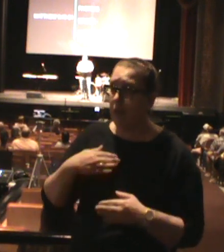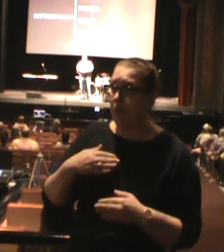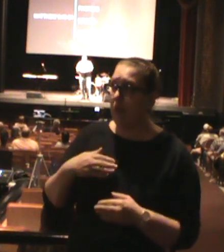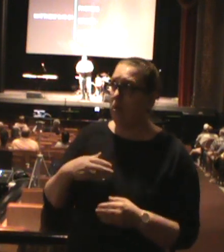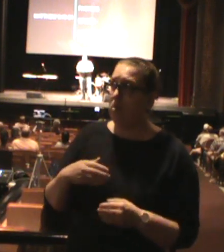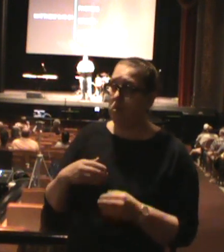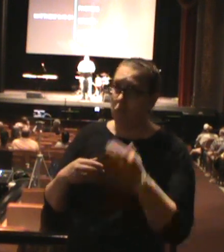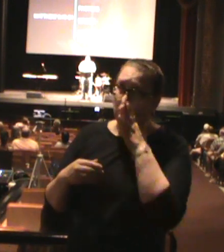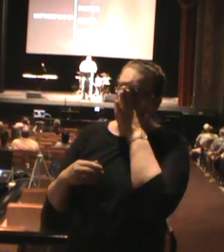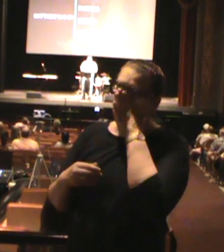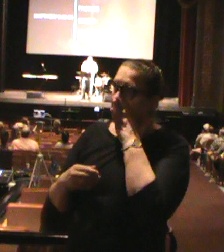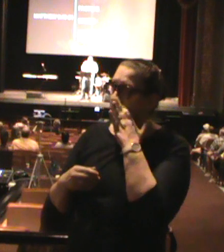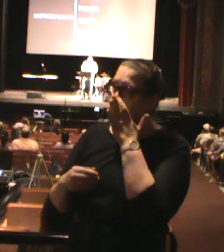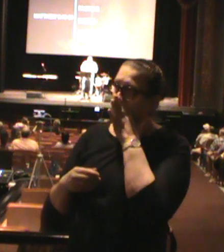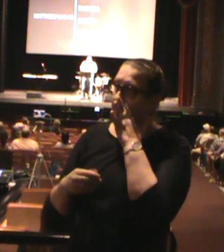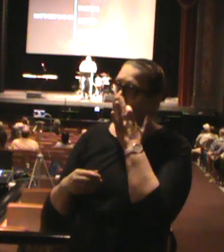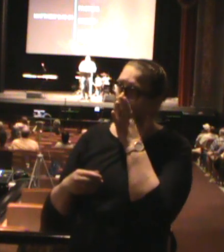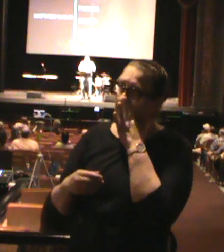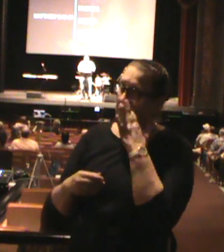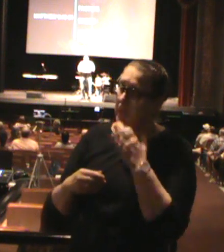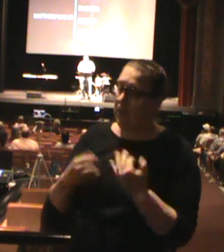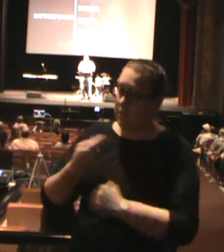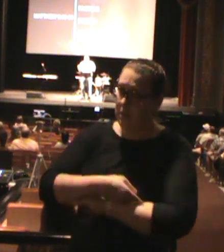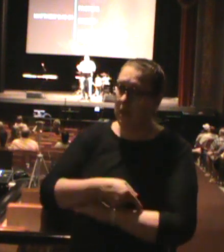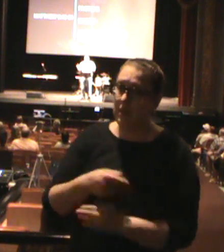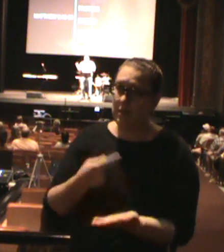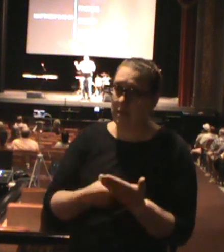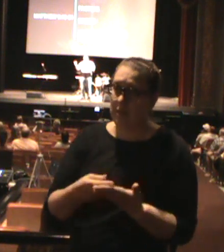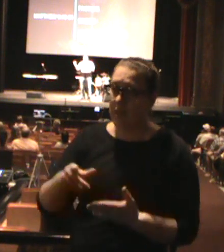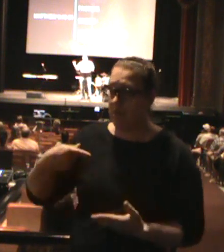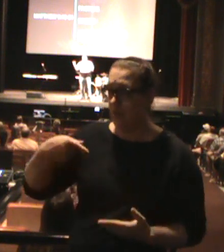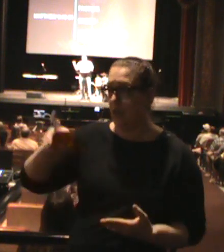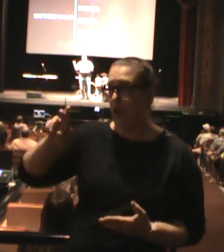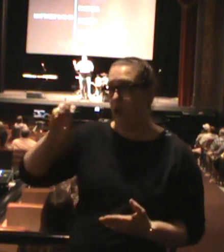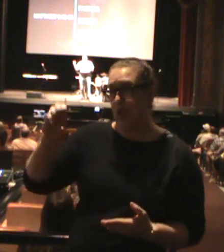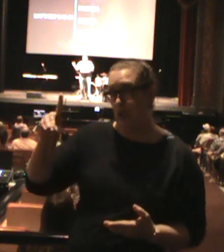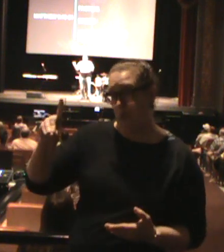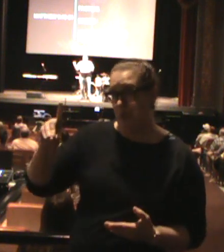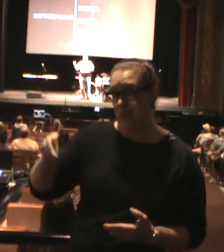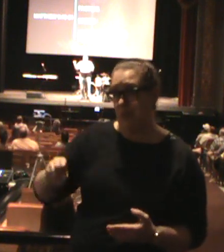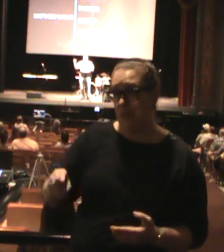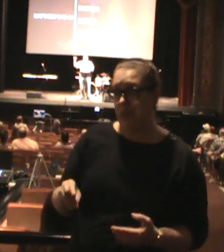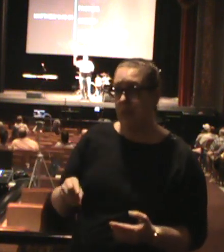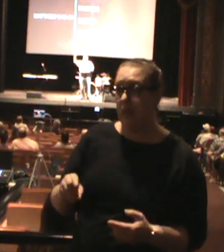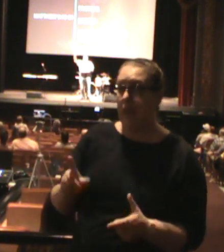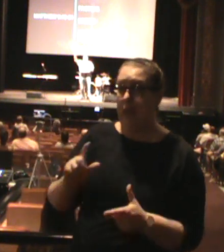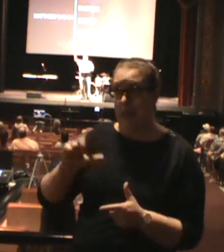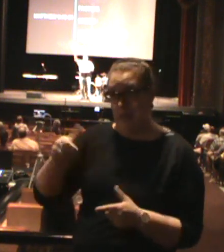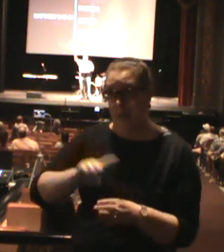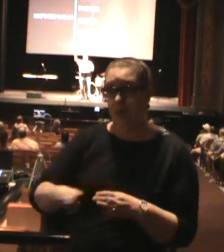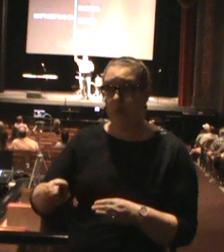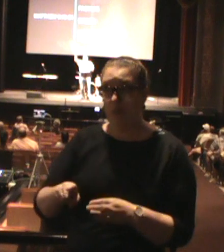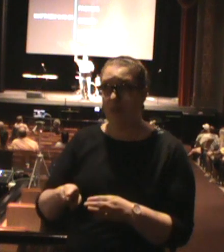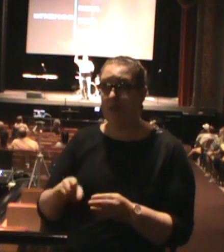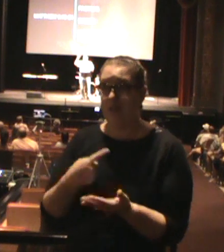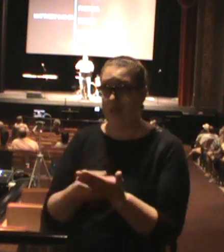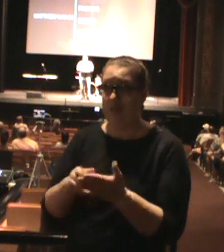things. This is what we're going to talk about this week. It's talking about greed, and next week we're going to talk about anxiety. Is anybody struggling with